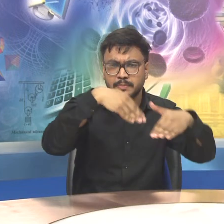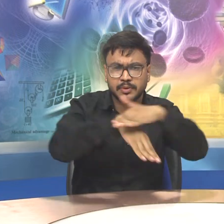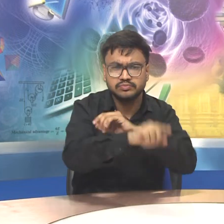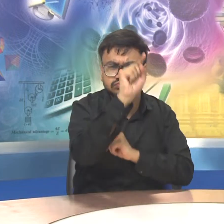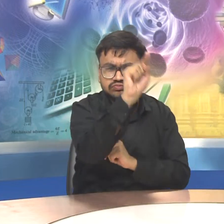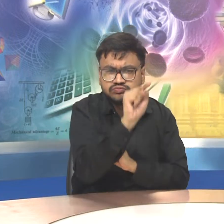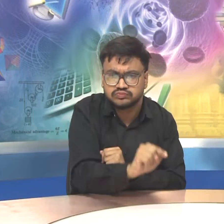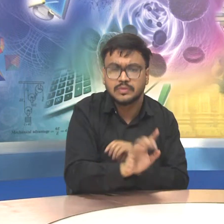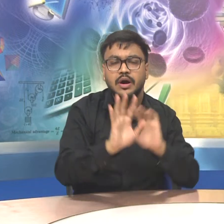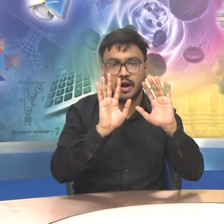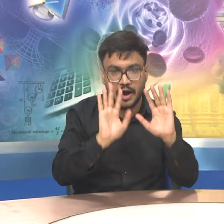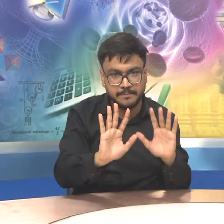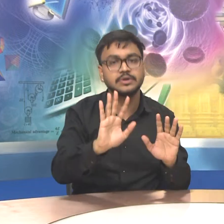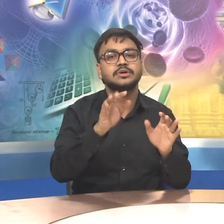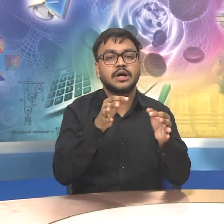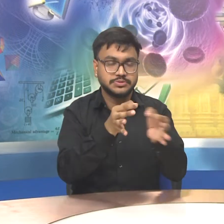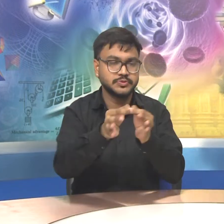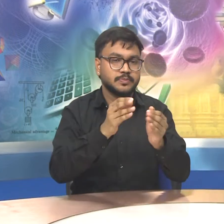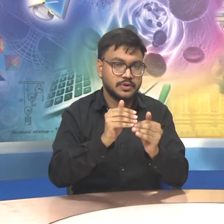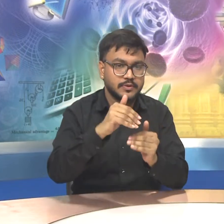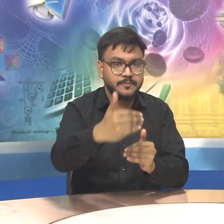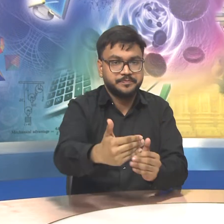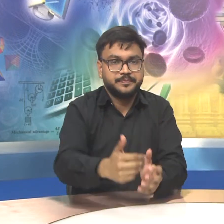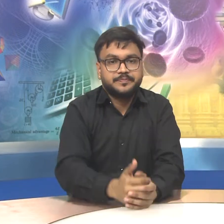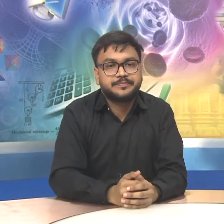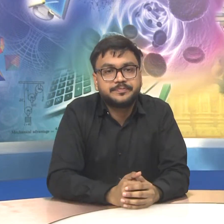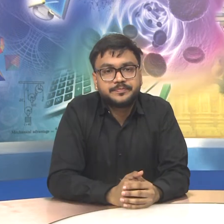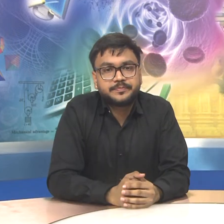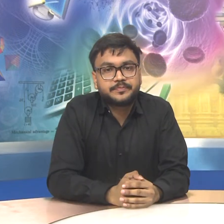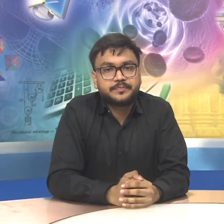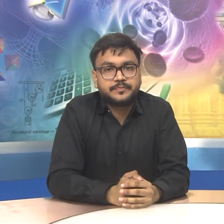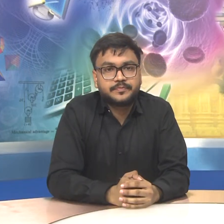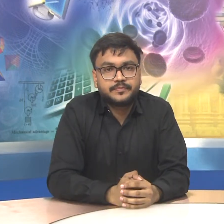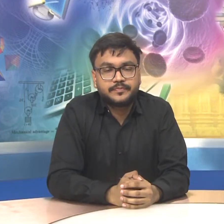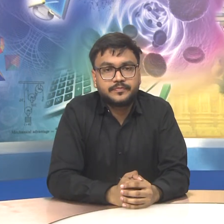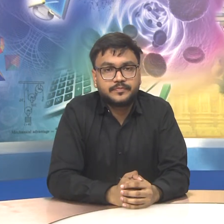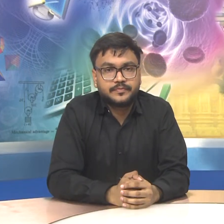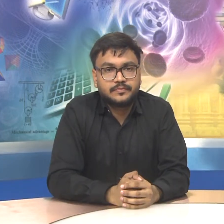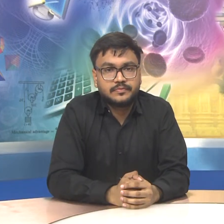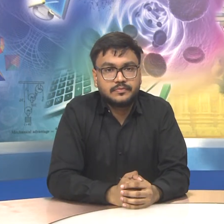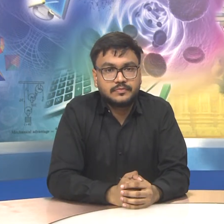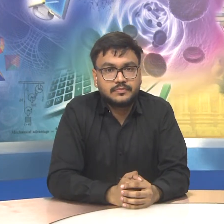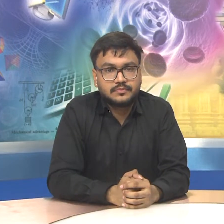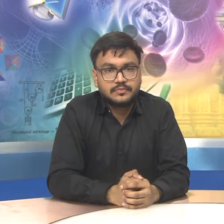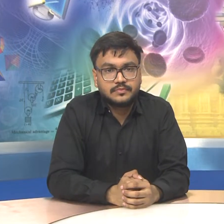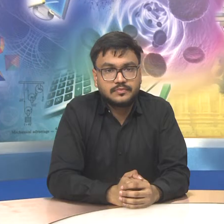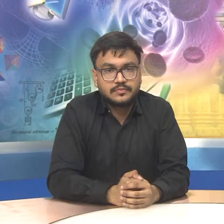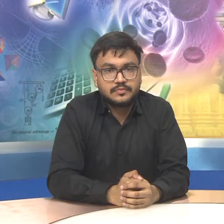The cases or disputes that come under the original jurisdiction are given